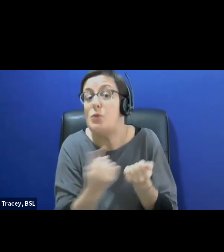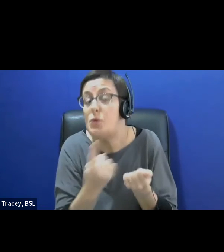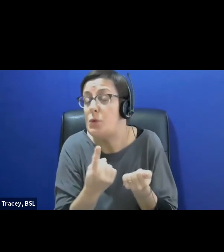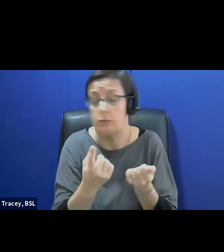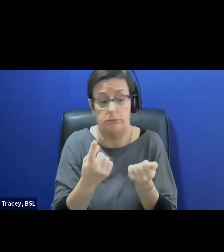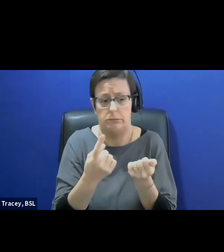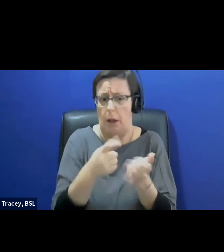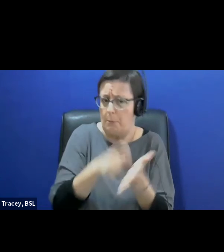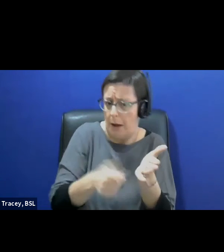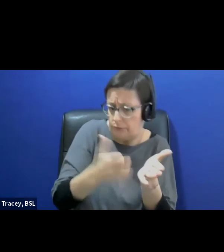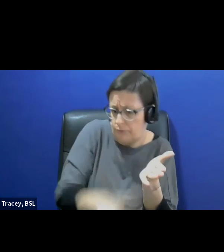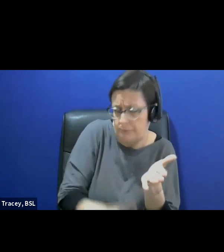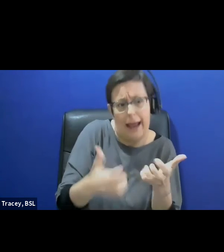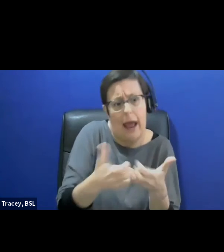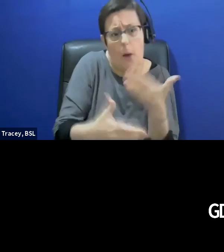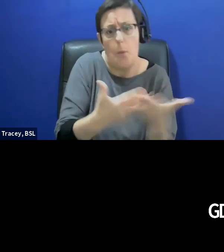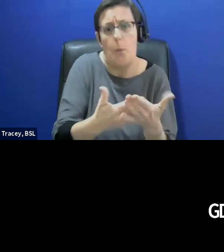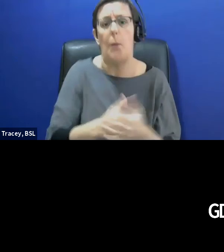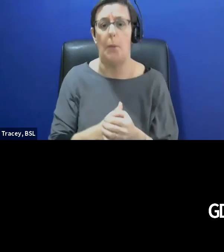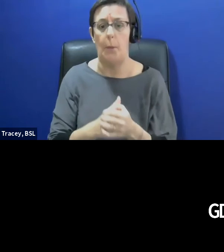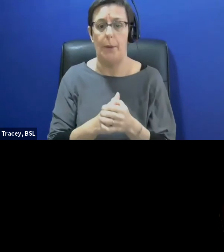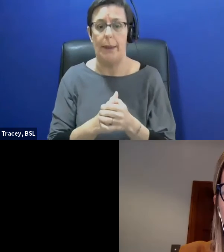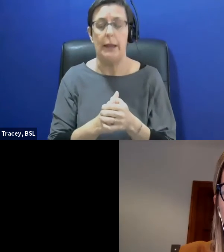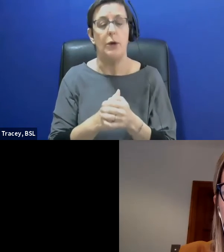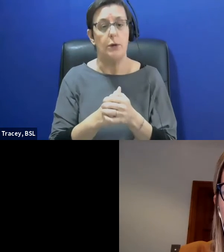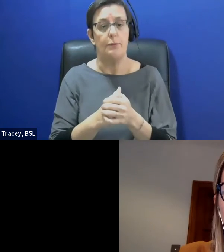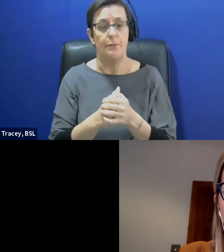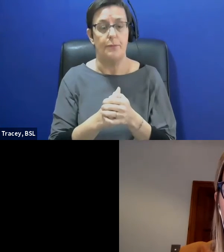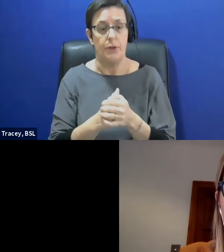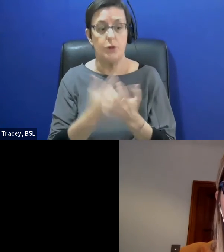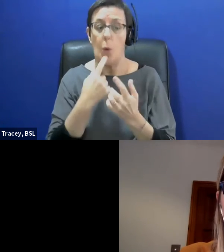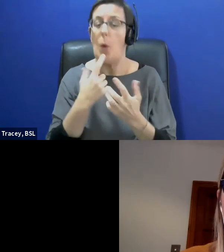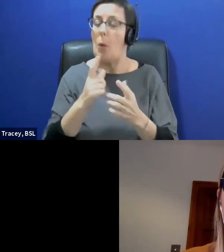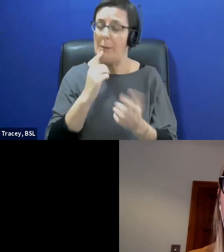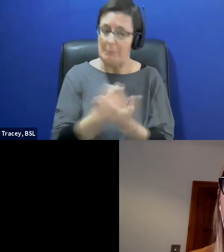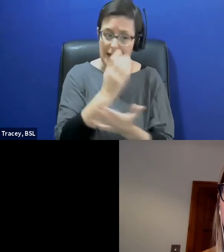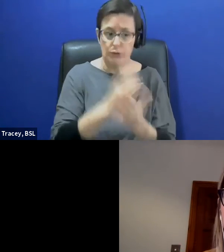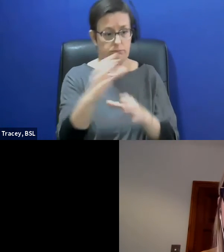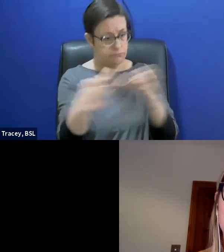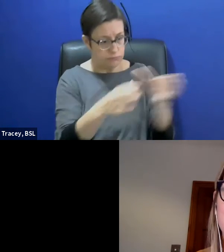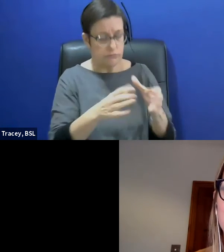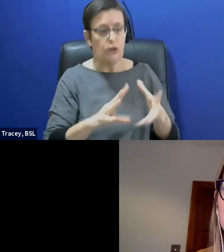the guideline first, and then we train the data collectors to be more.